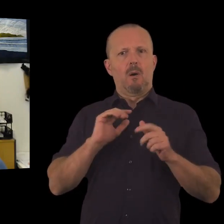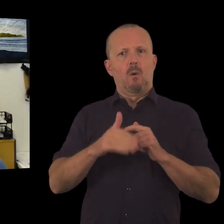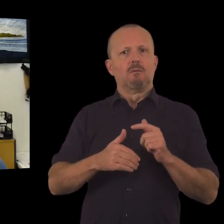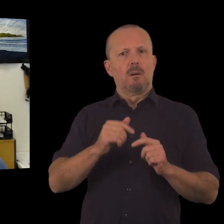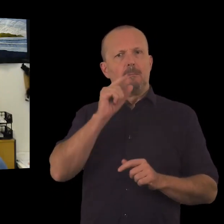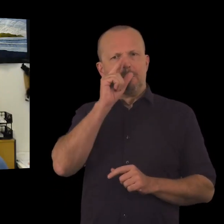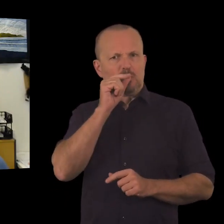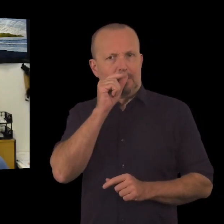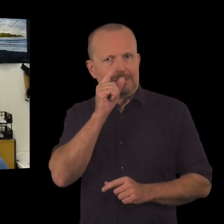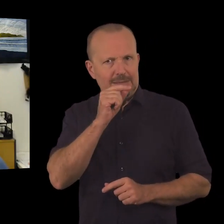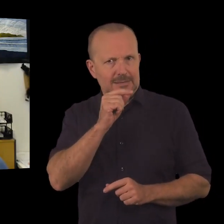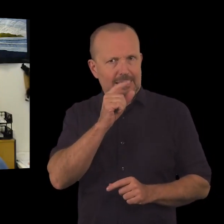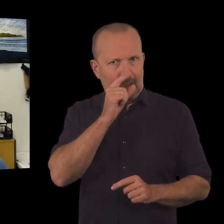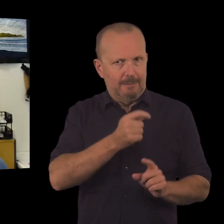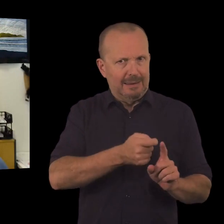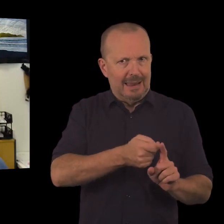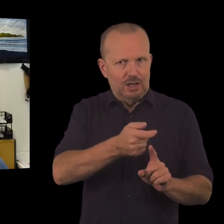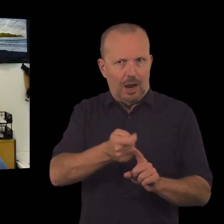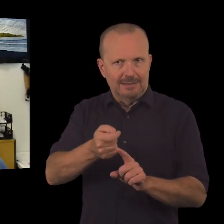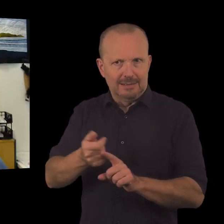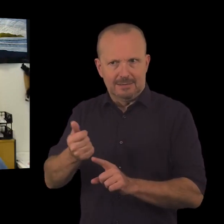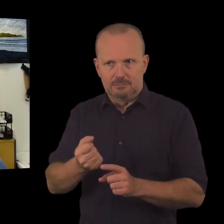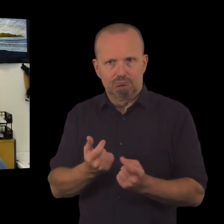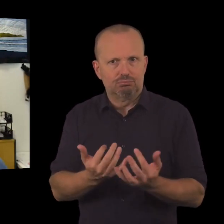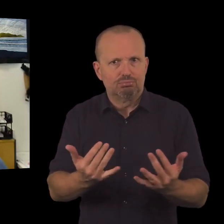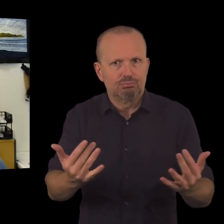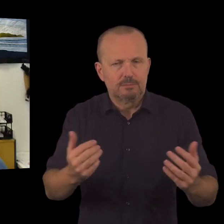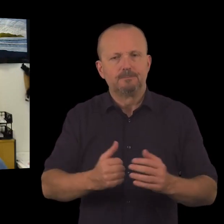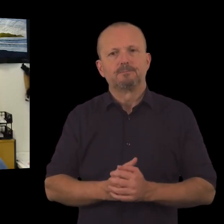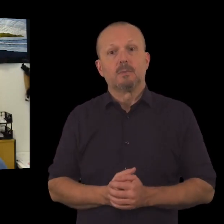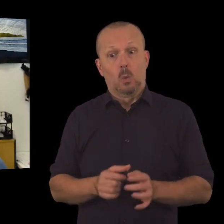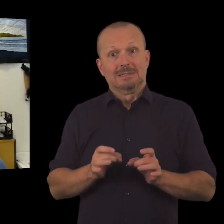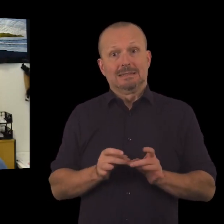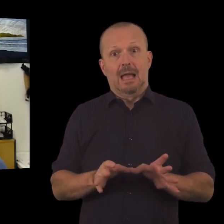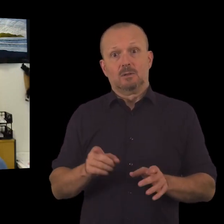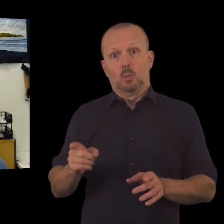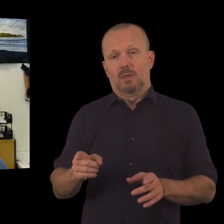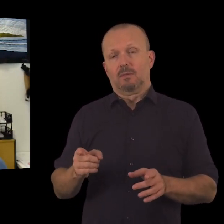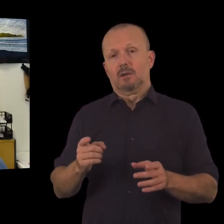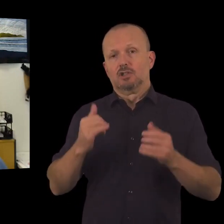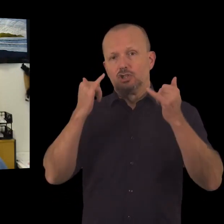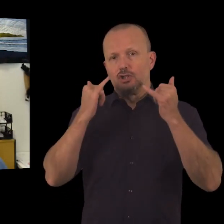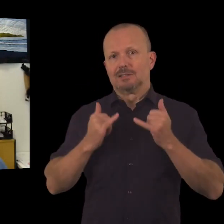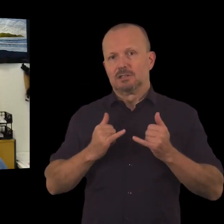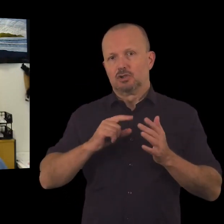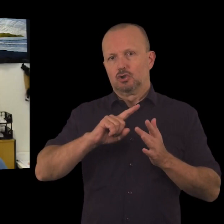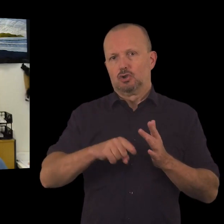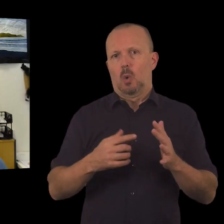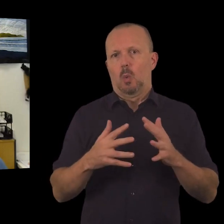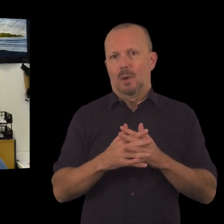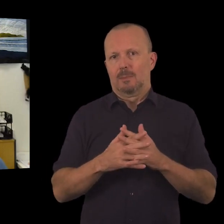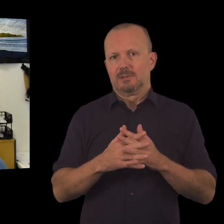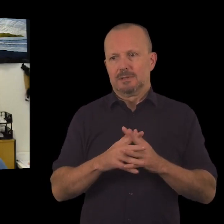ignited. We started with the context that Justice Joe Williams provided, that